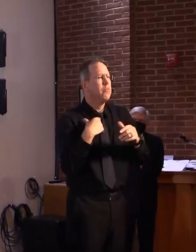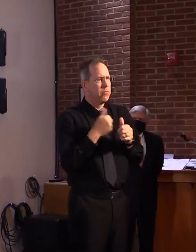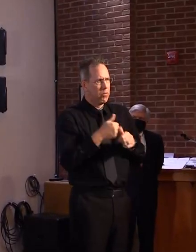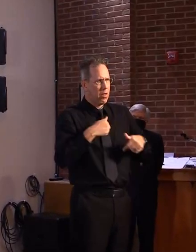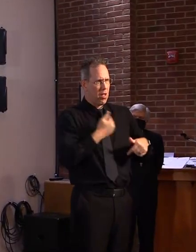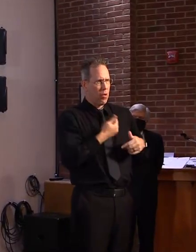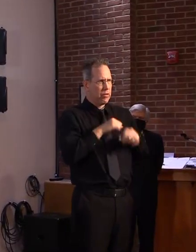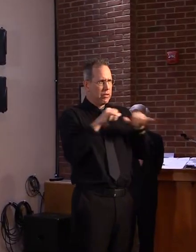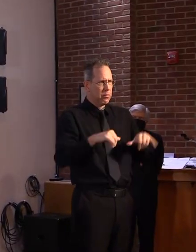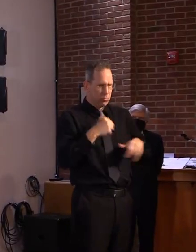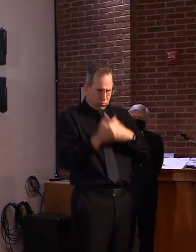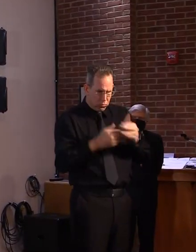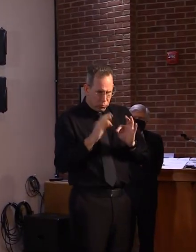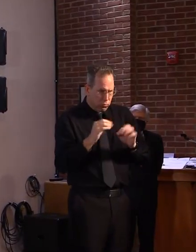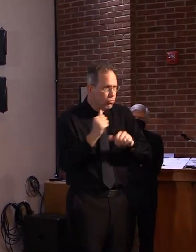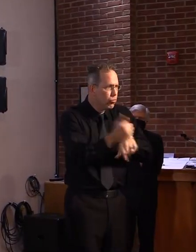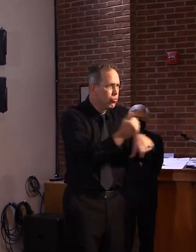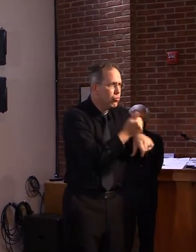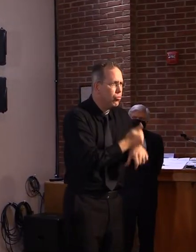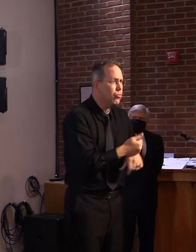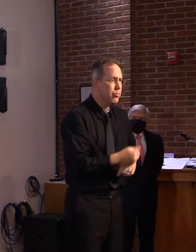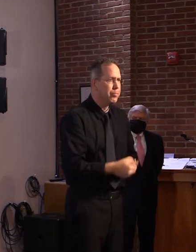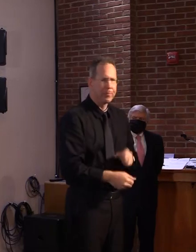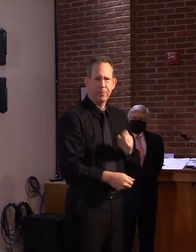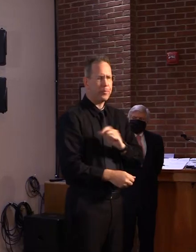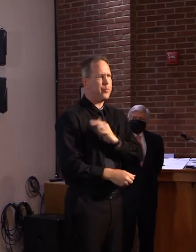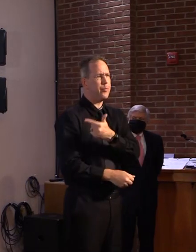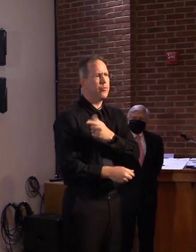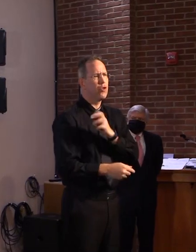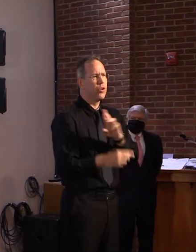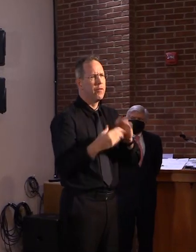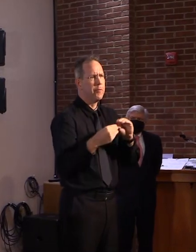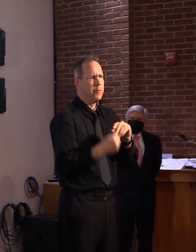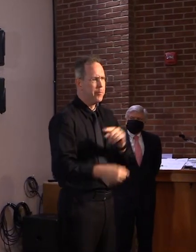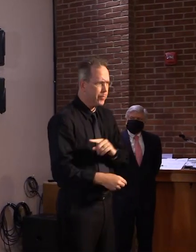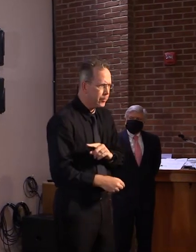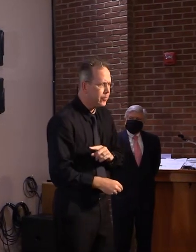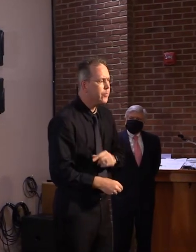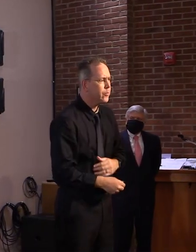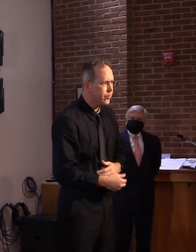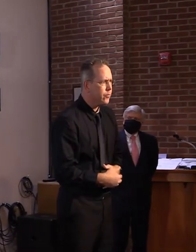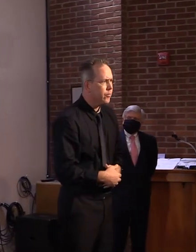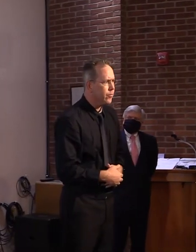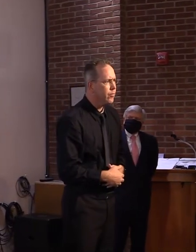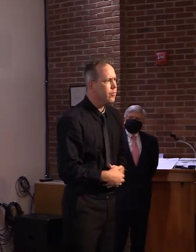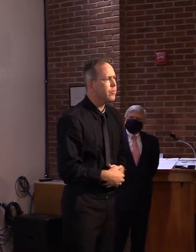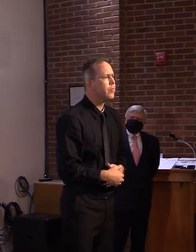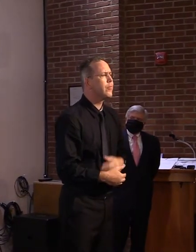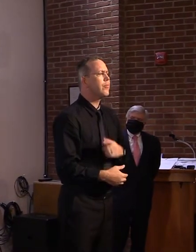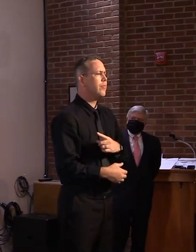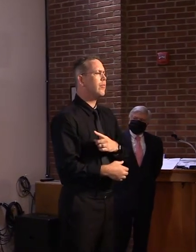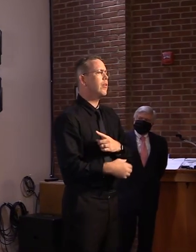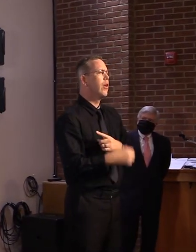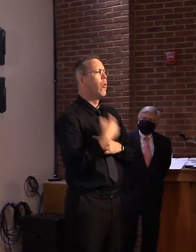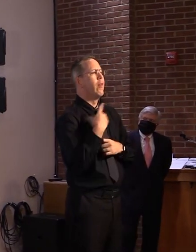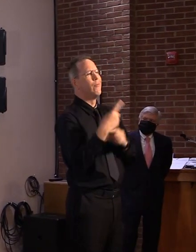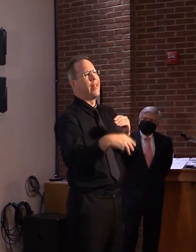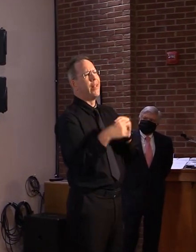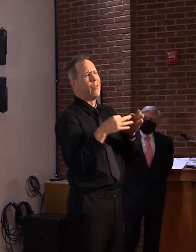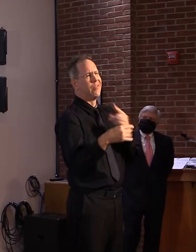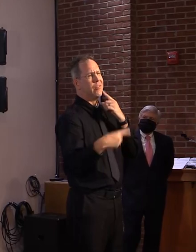And very little to add except that I would estimate over 50% of the tests we're doing every